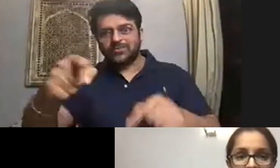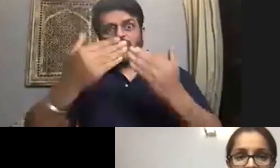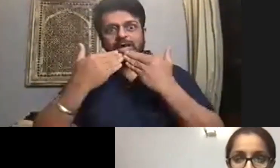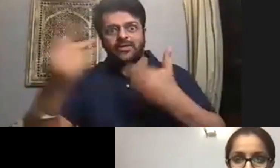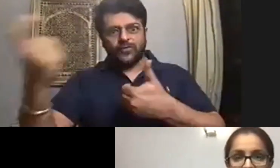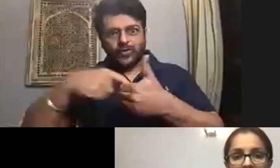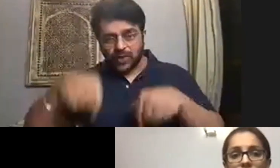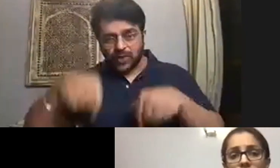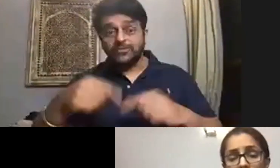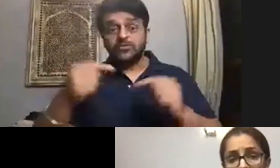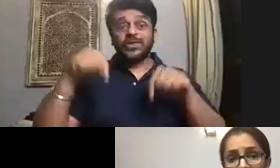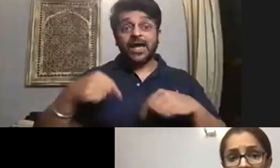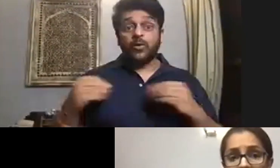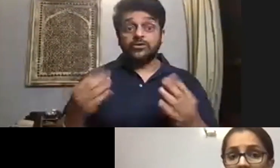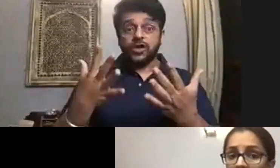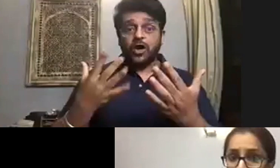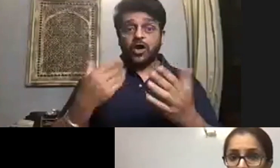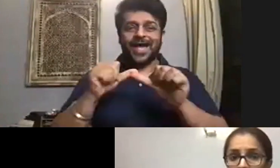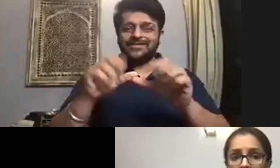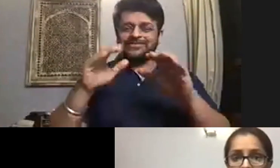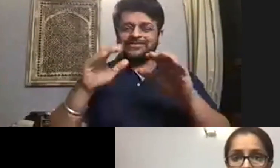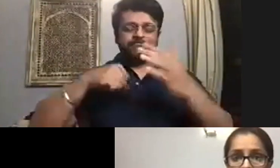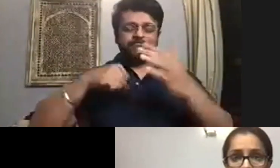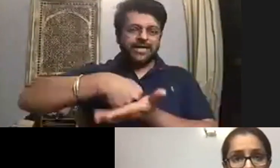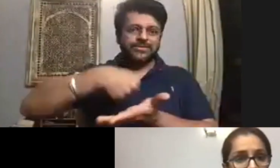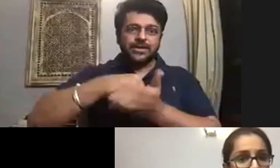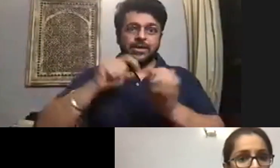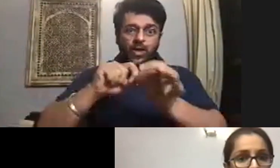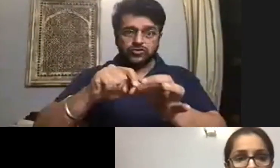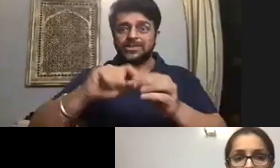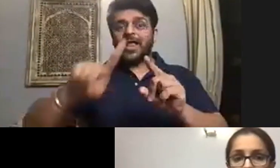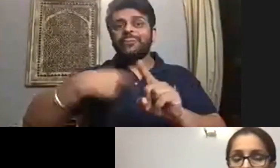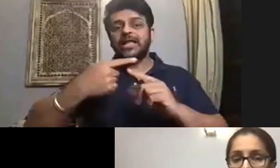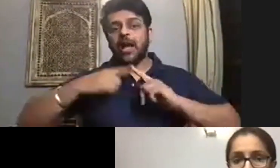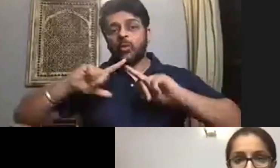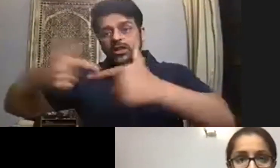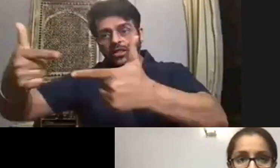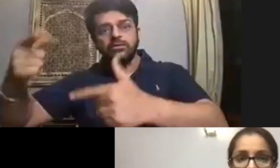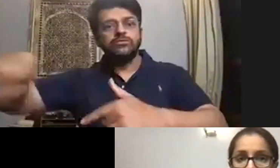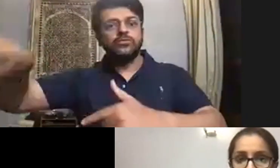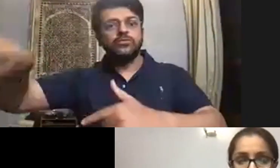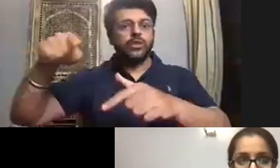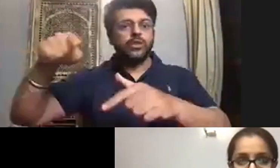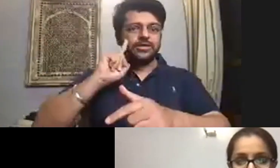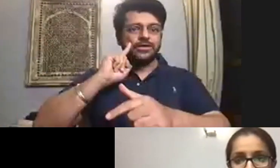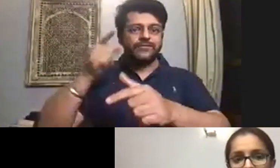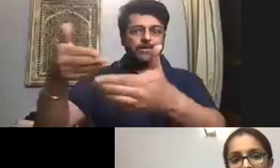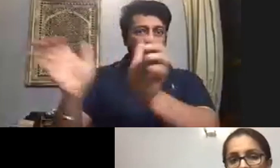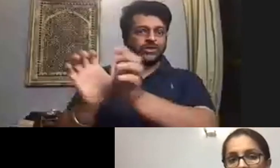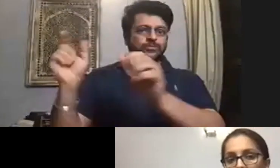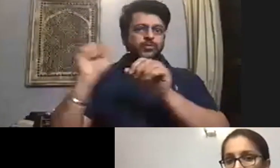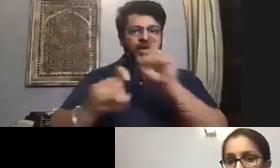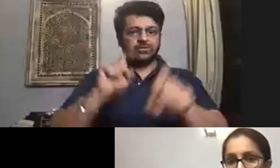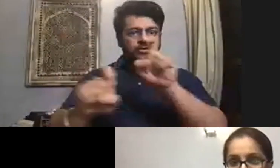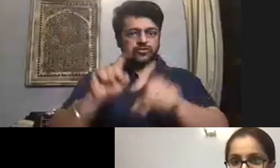of concerns. So that's why we hosted this again. And thank you so much for joining in. So we will just be asking some basic questions and then